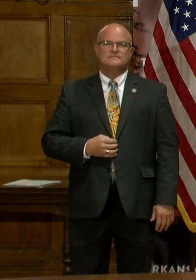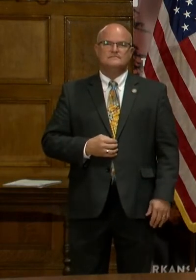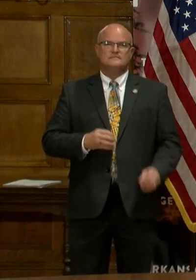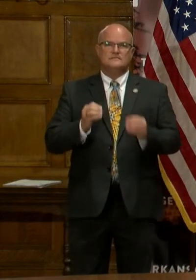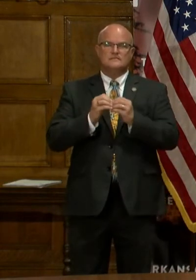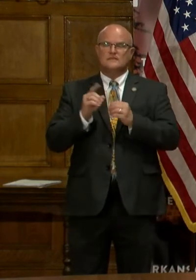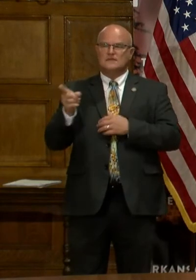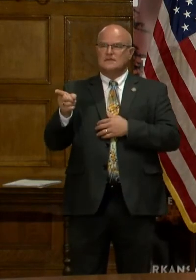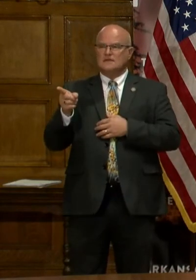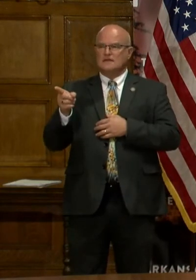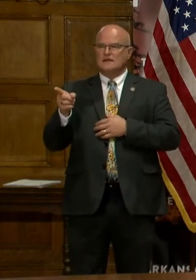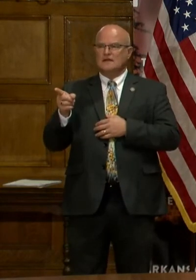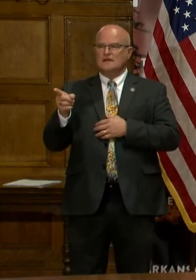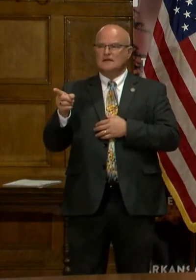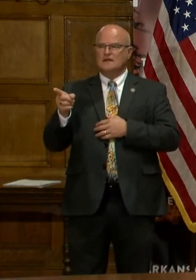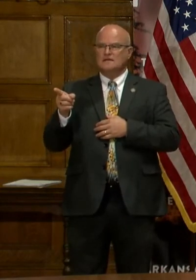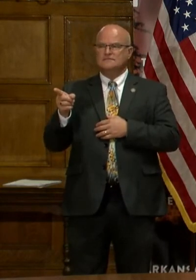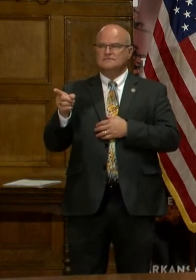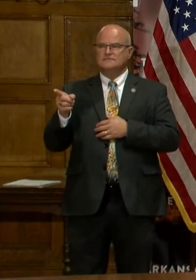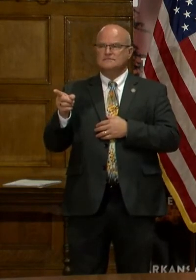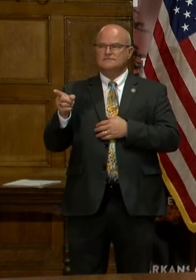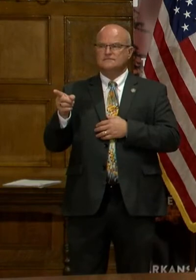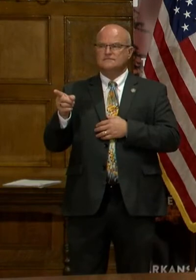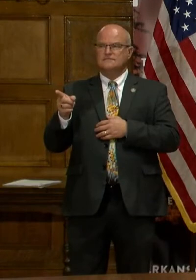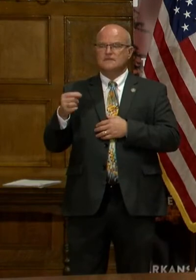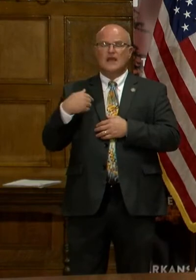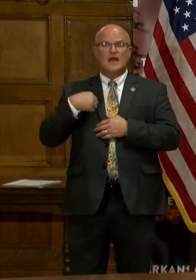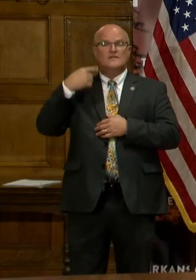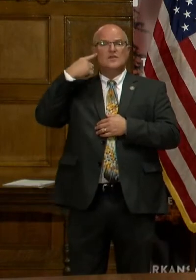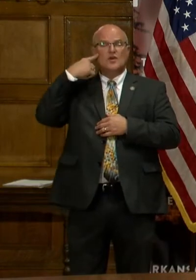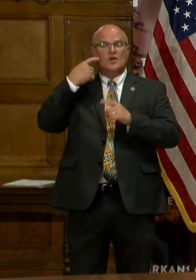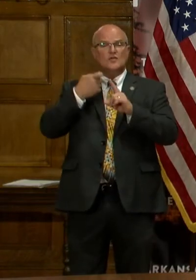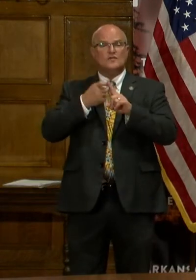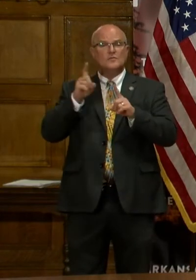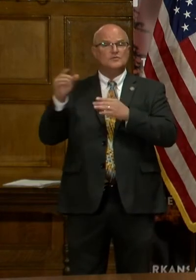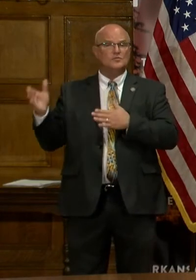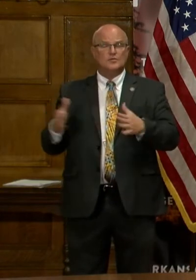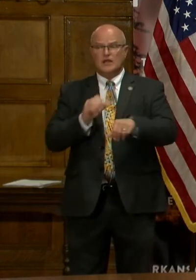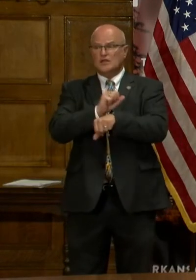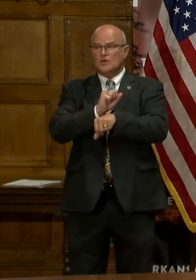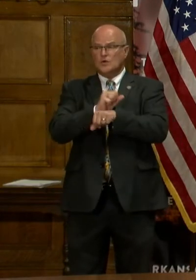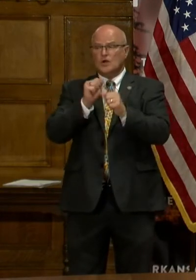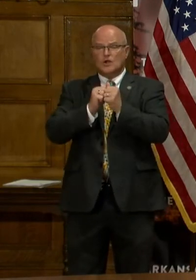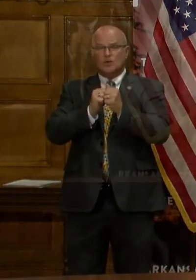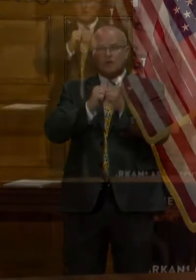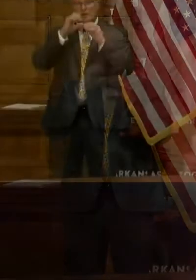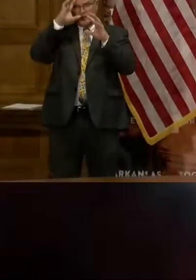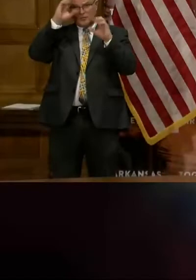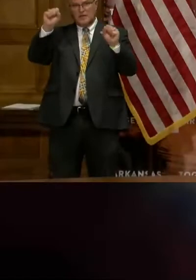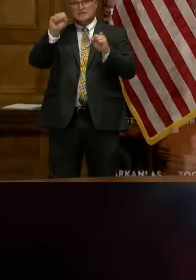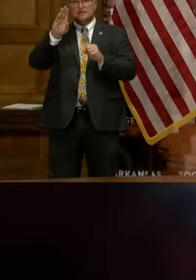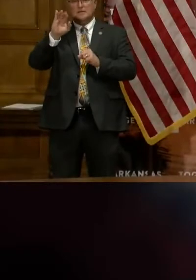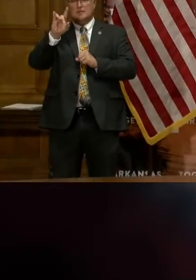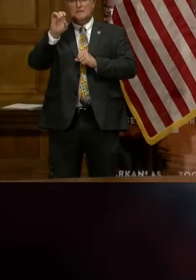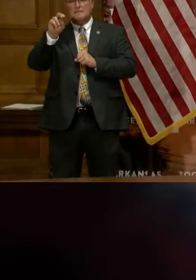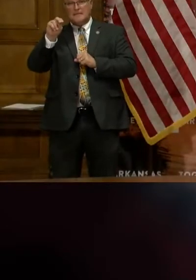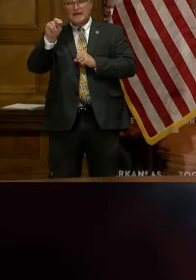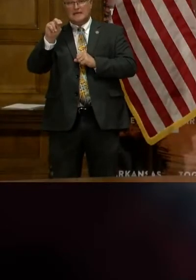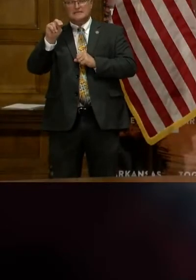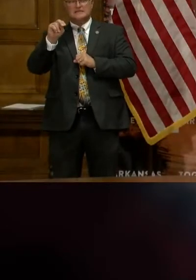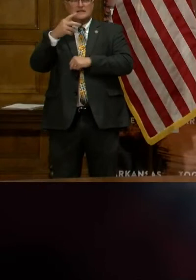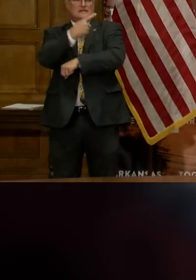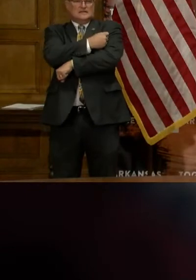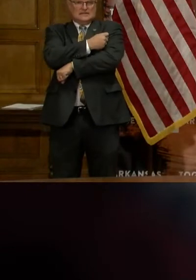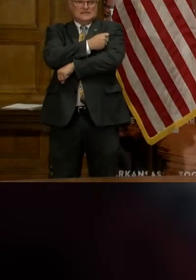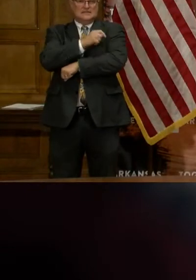Are there any, yes, Leslie? Have you heard from or do you plan to work with President-elect Biden's vaccine